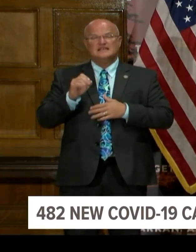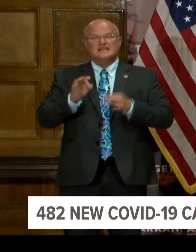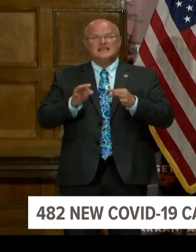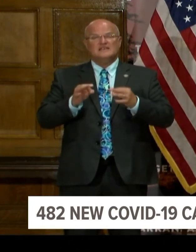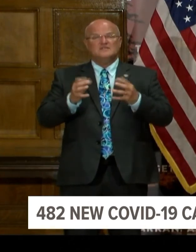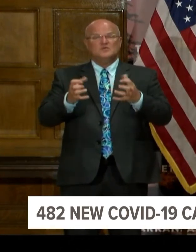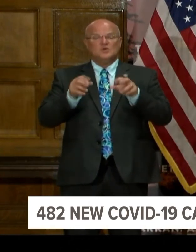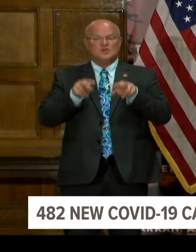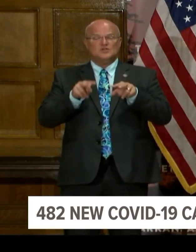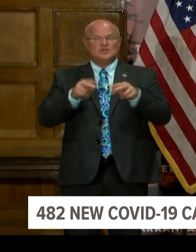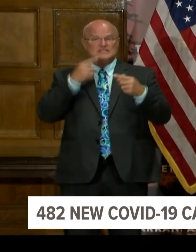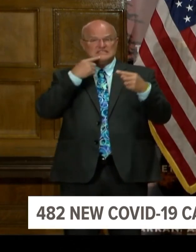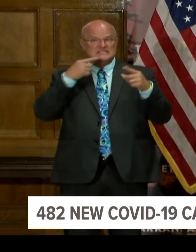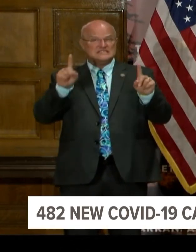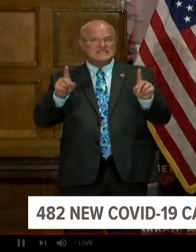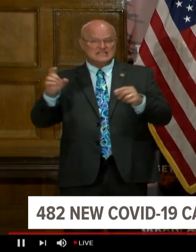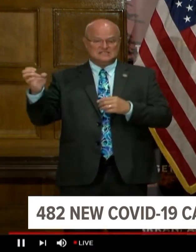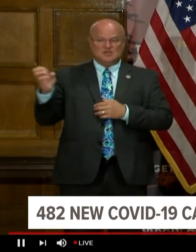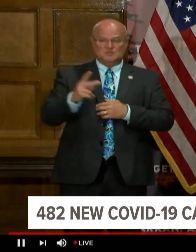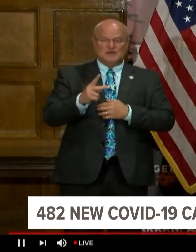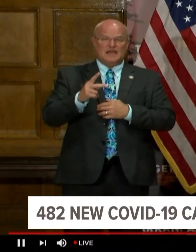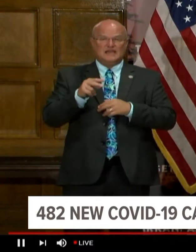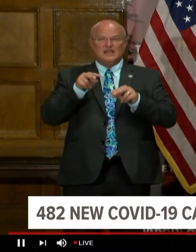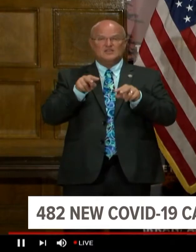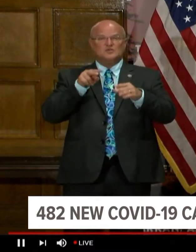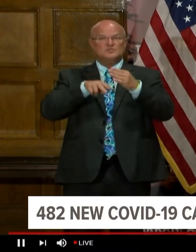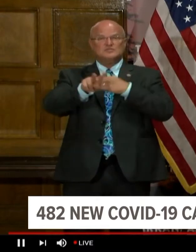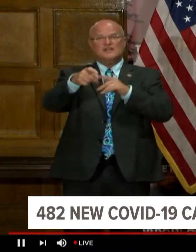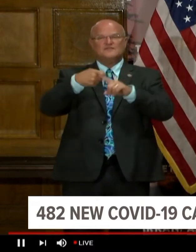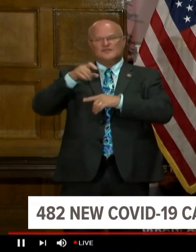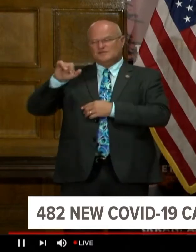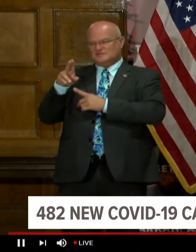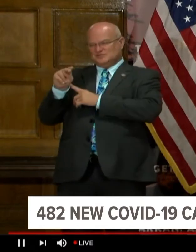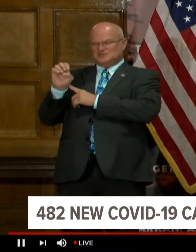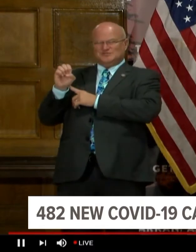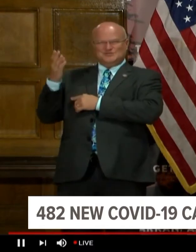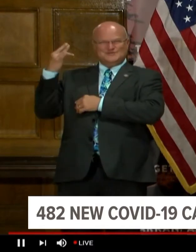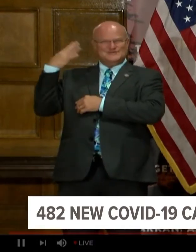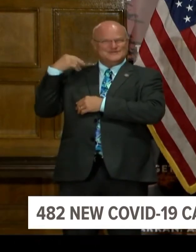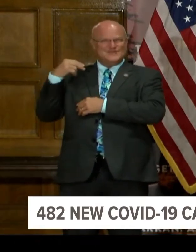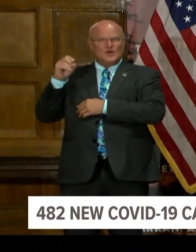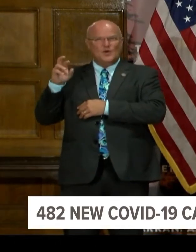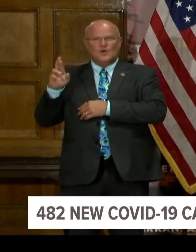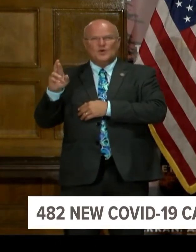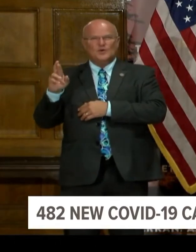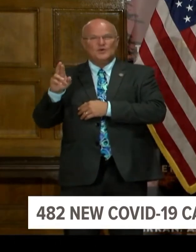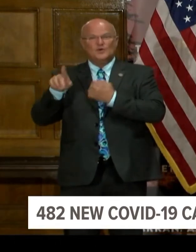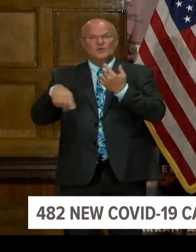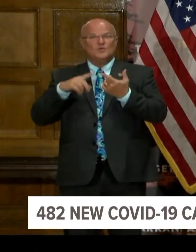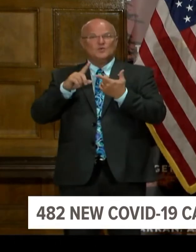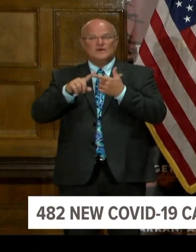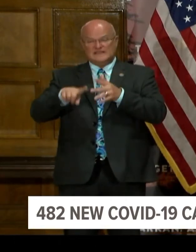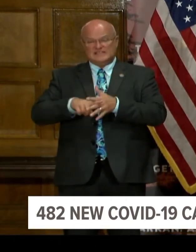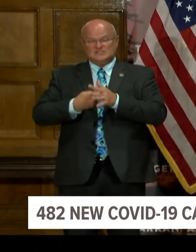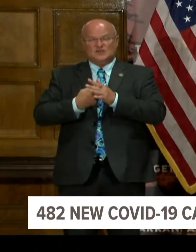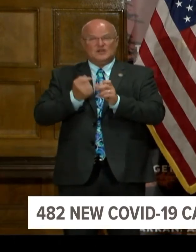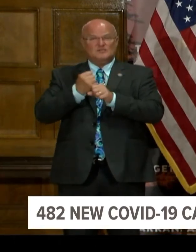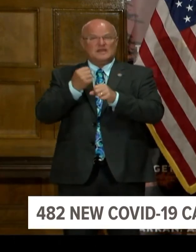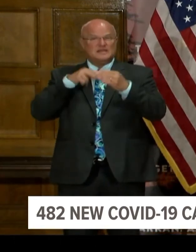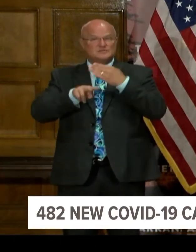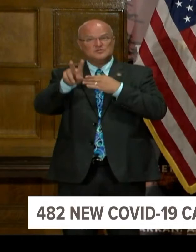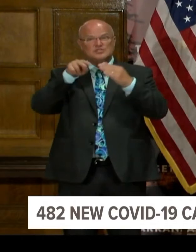if you want to look at success, go back and look at the projections from June, or when they started making